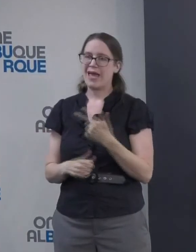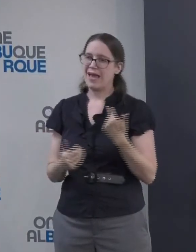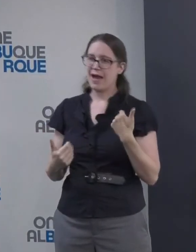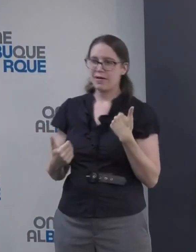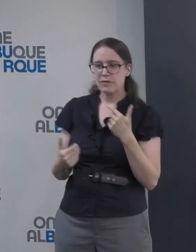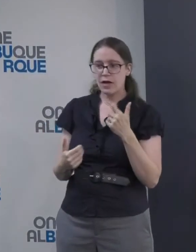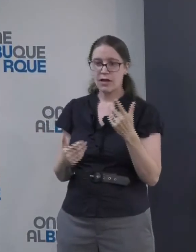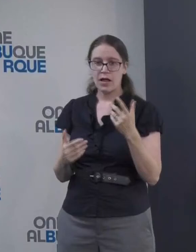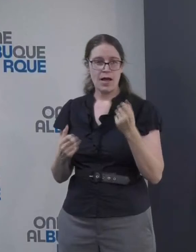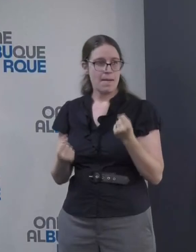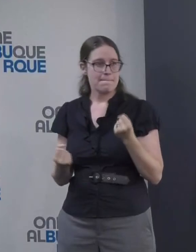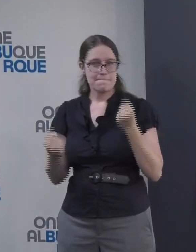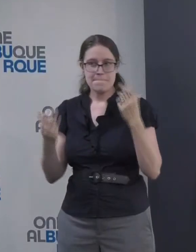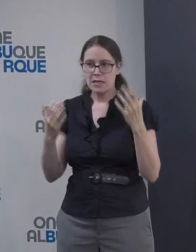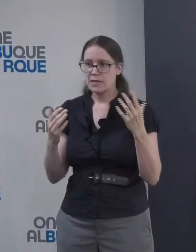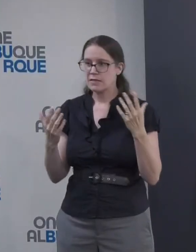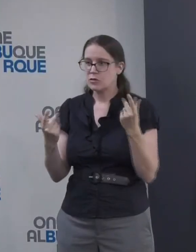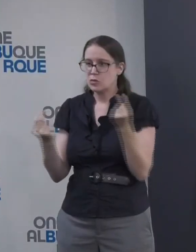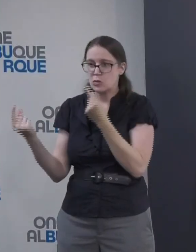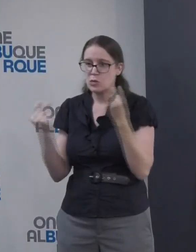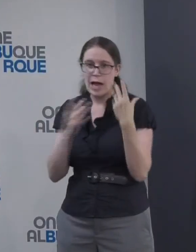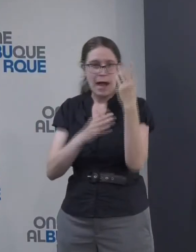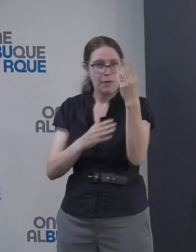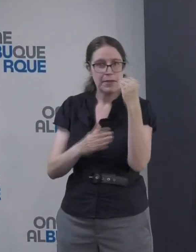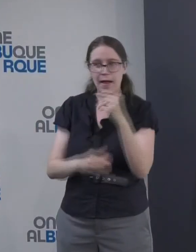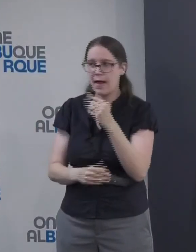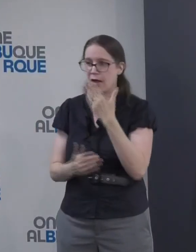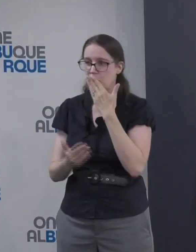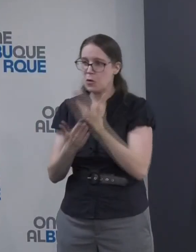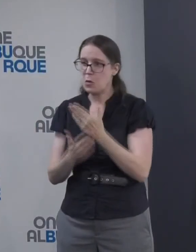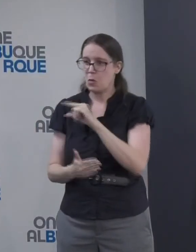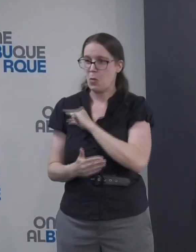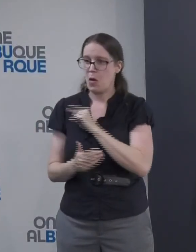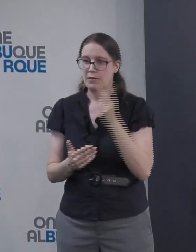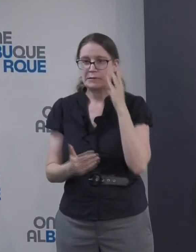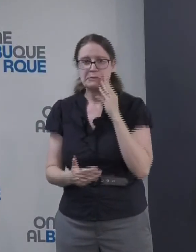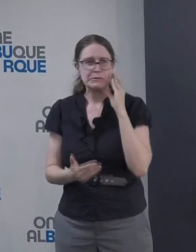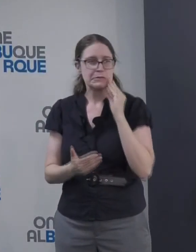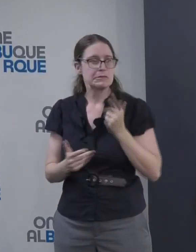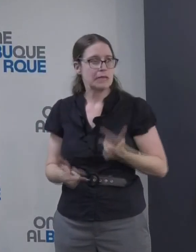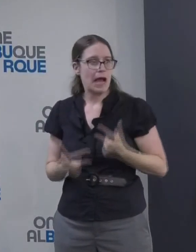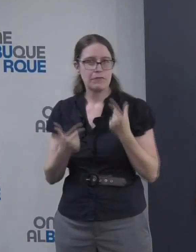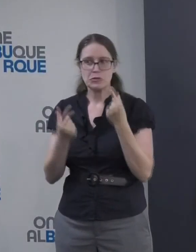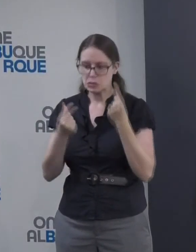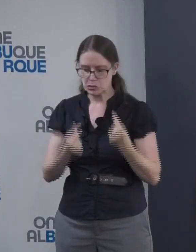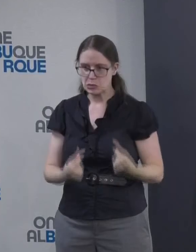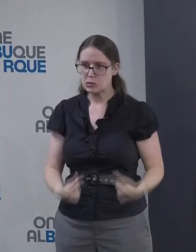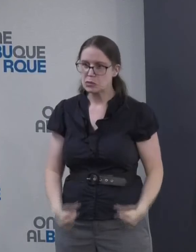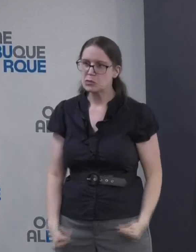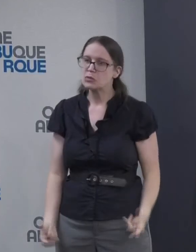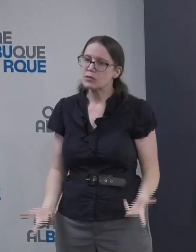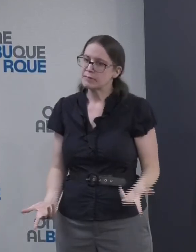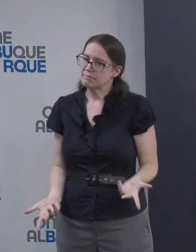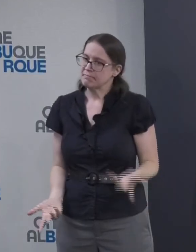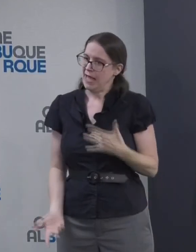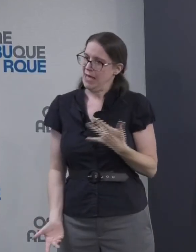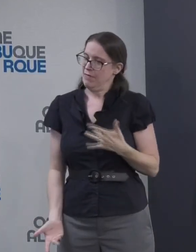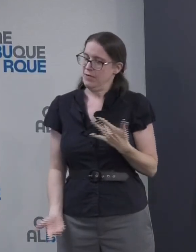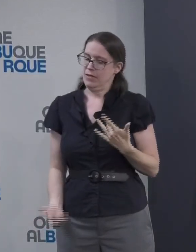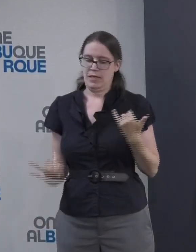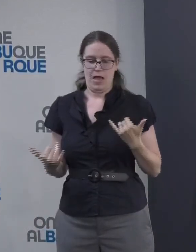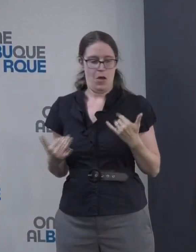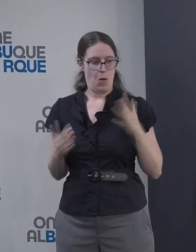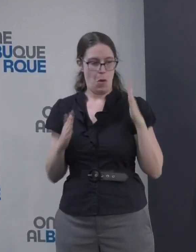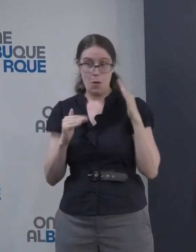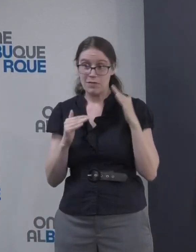life with outdoor and space and so forth. So I actually think that, I hope that this is just the beginning